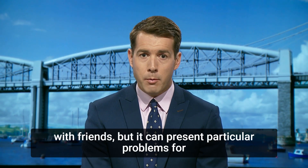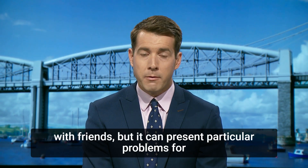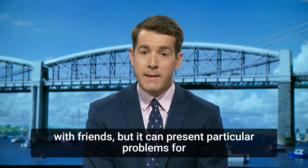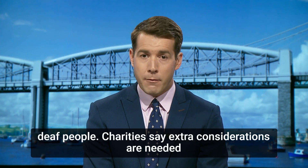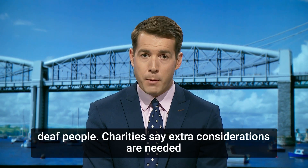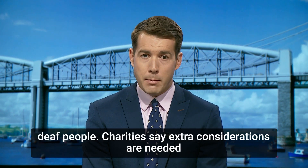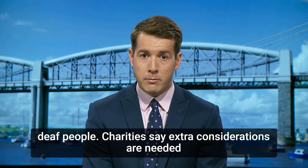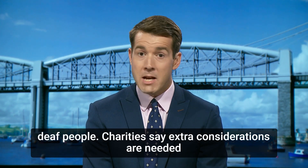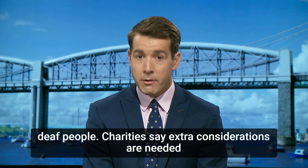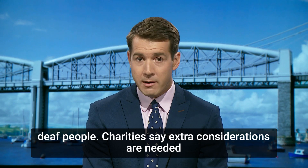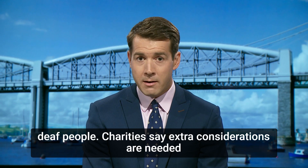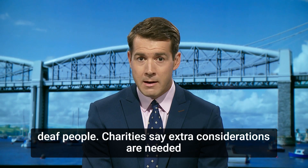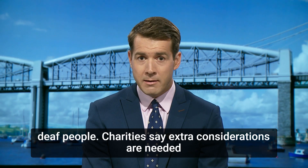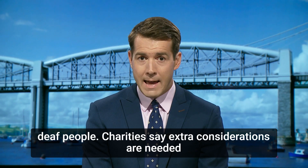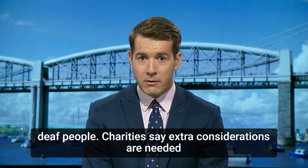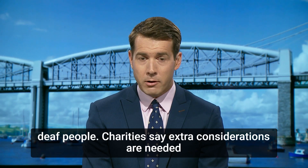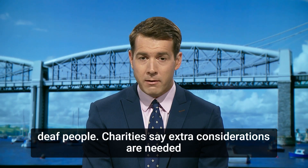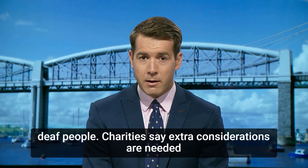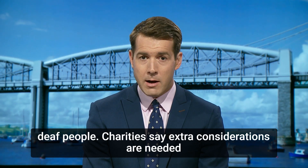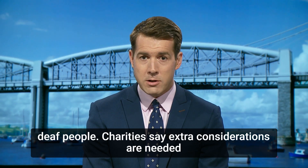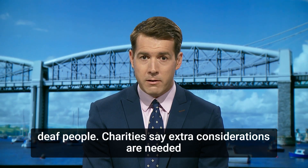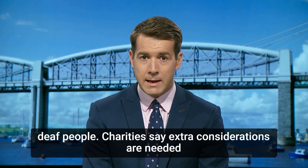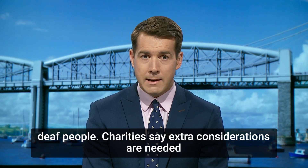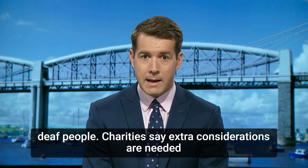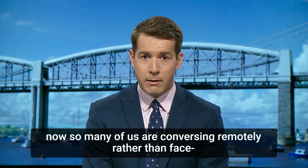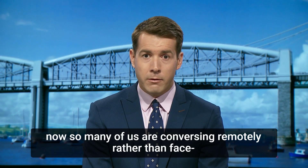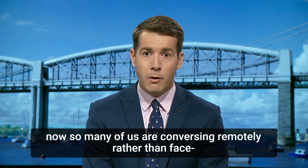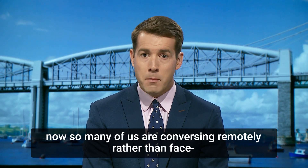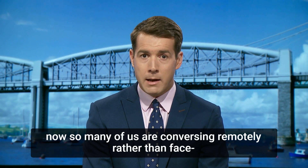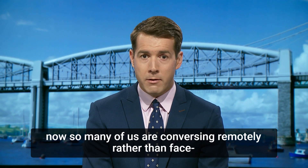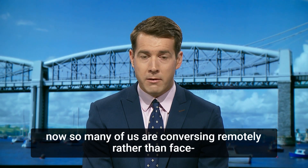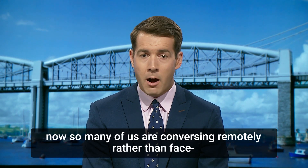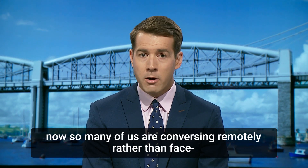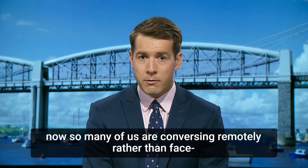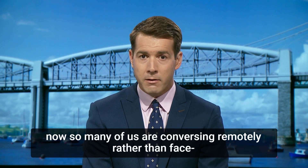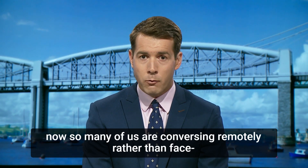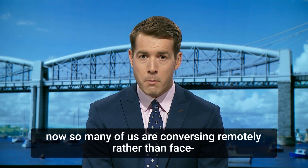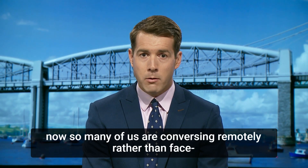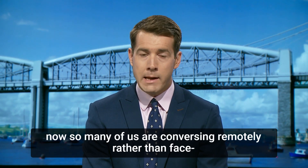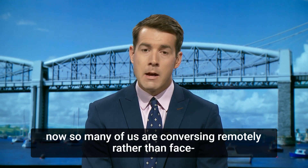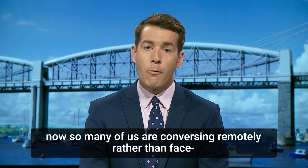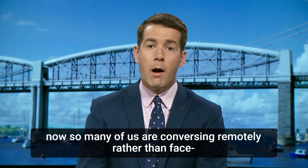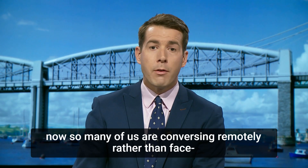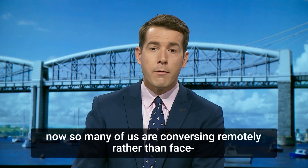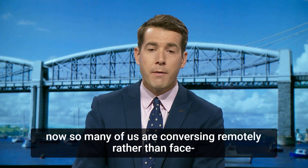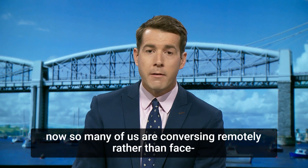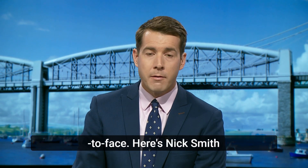for deaf people. Charities say extra considerations are needed now. So many of us are conversing remotely rather than face to